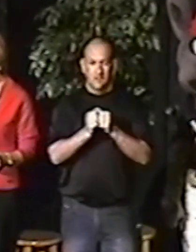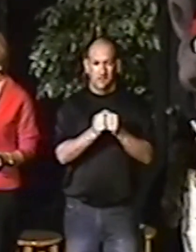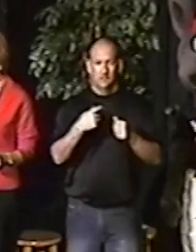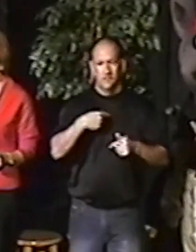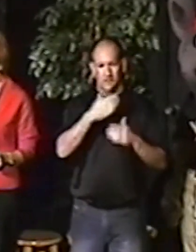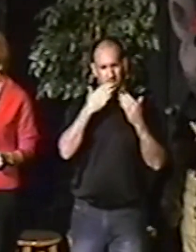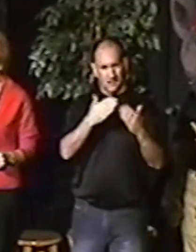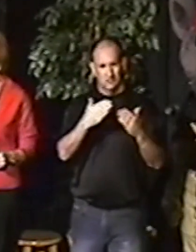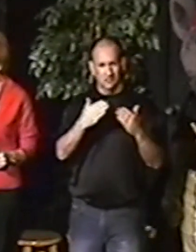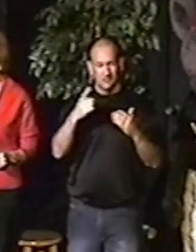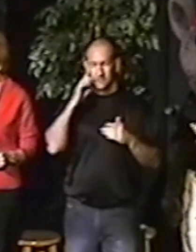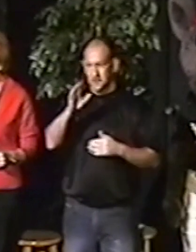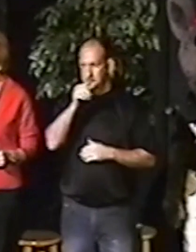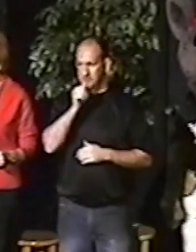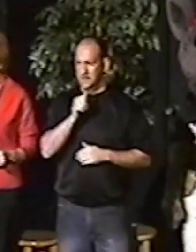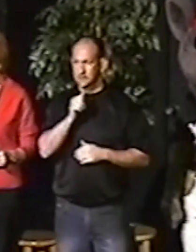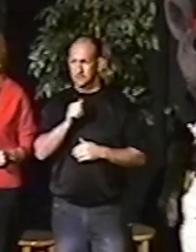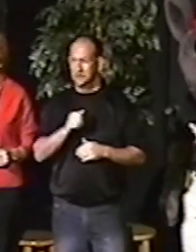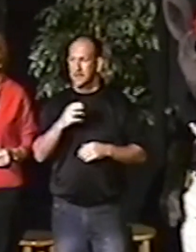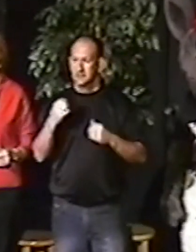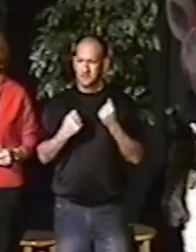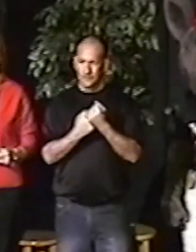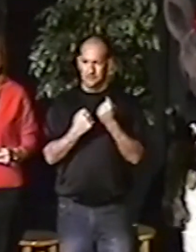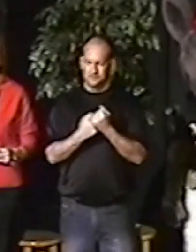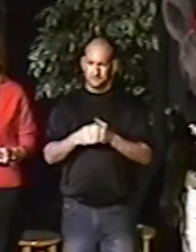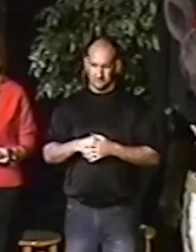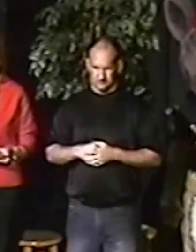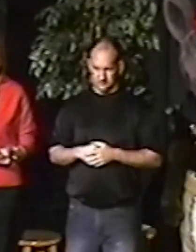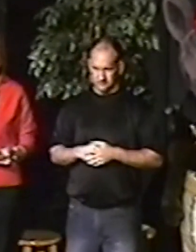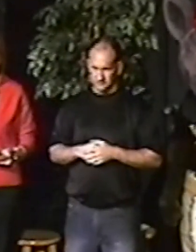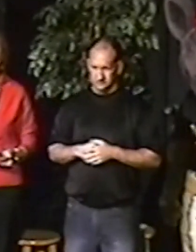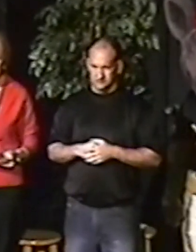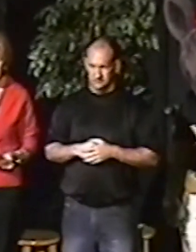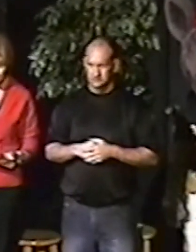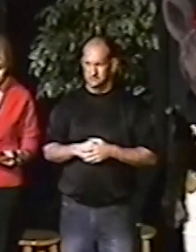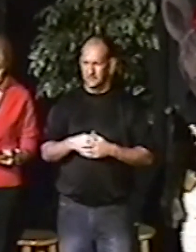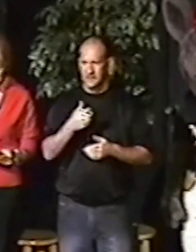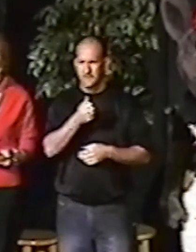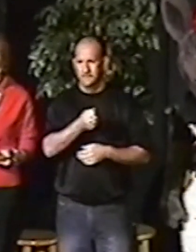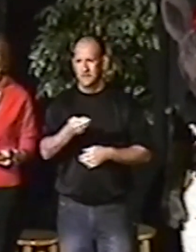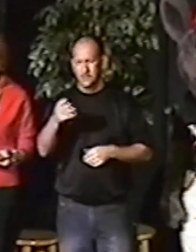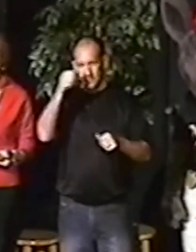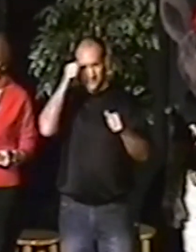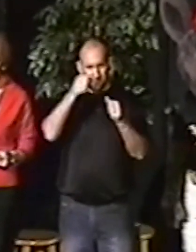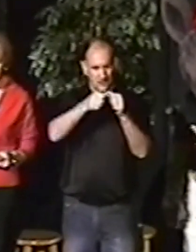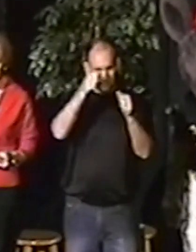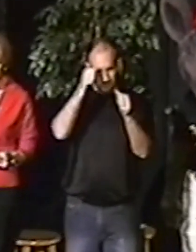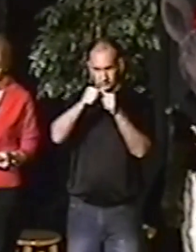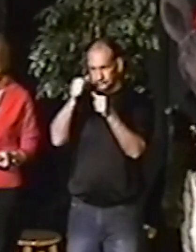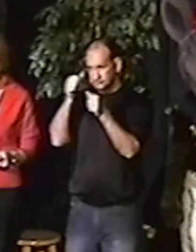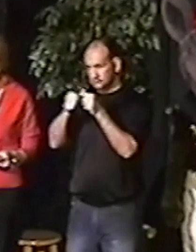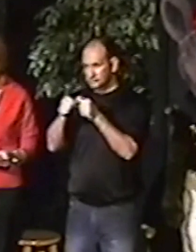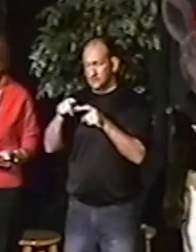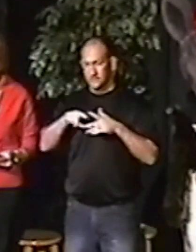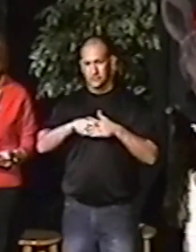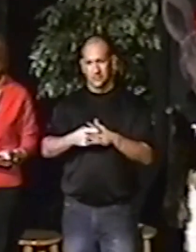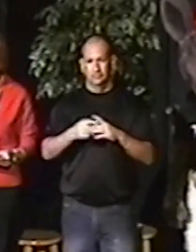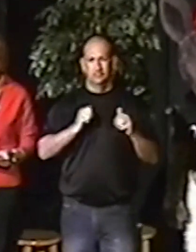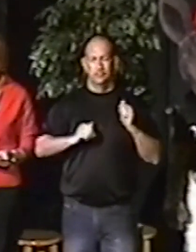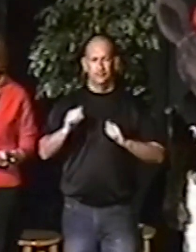we thank you for your patronage and support. A few reminders before we start the